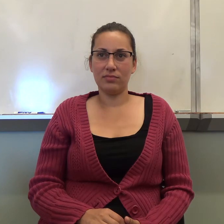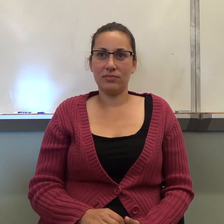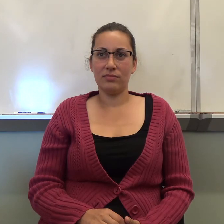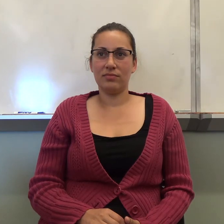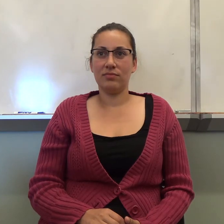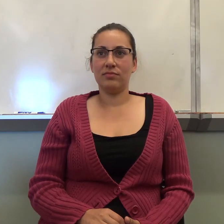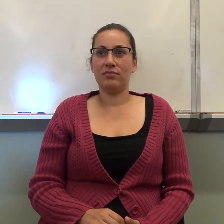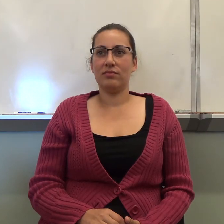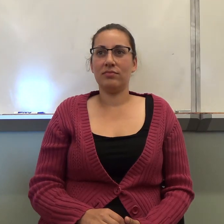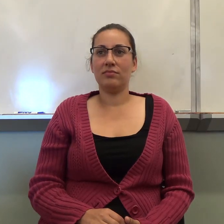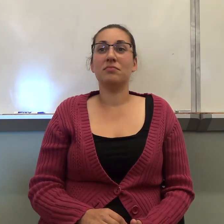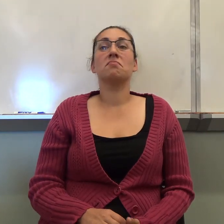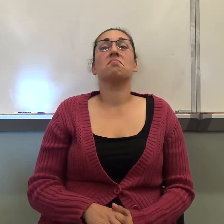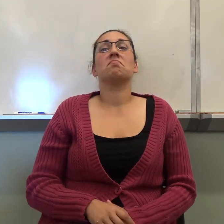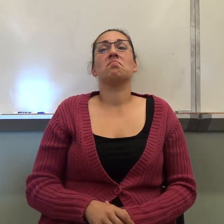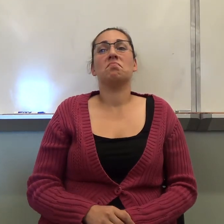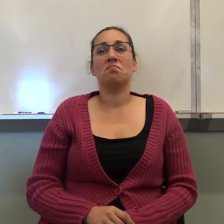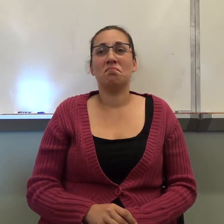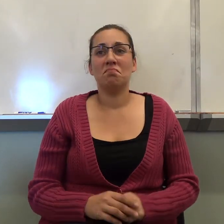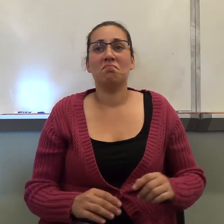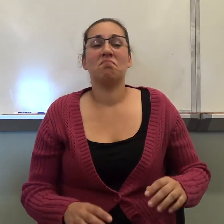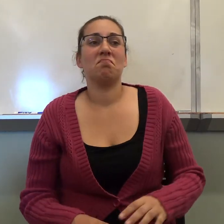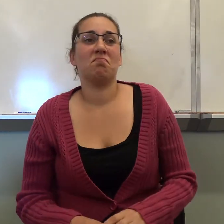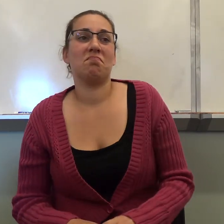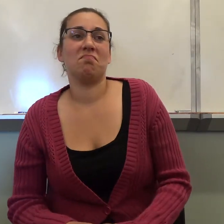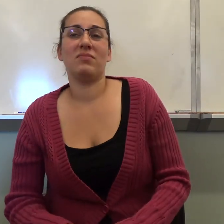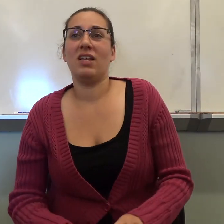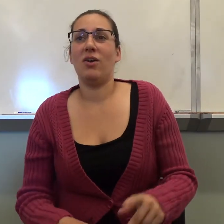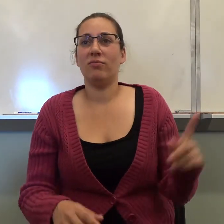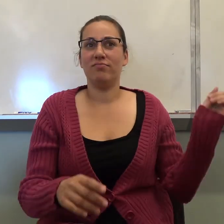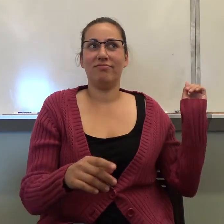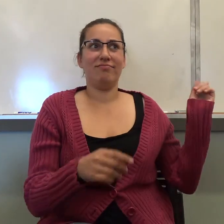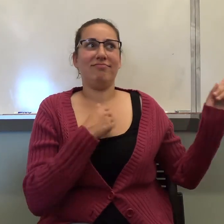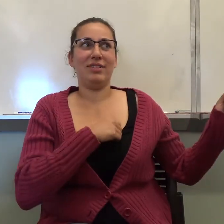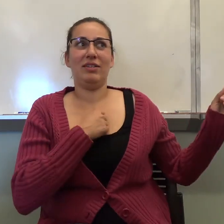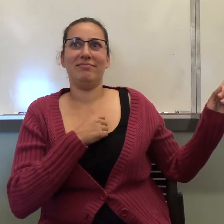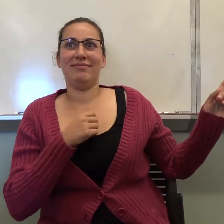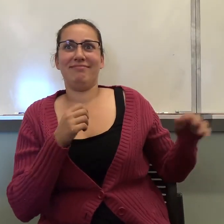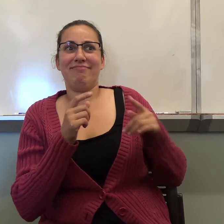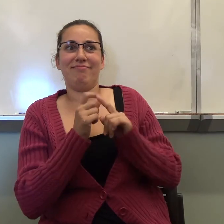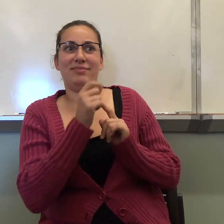and 11.1. So this is the homework for Monday.